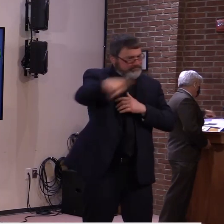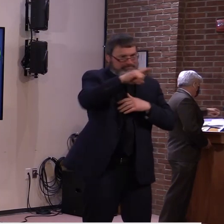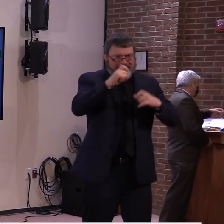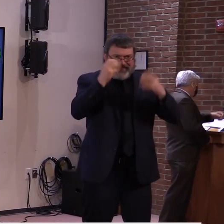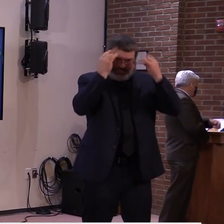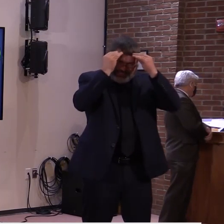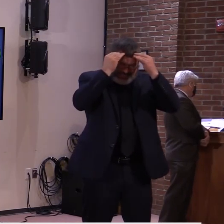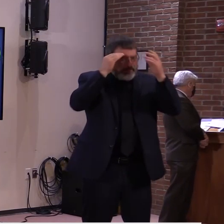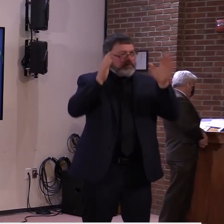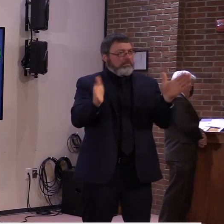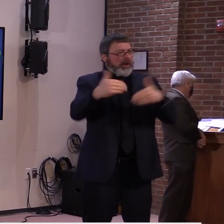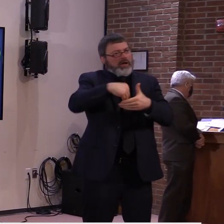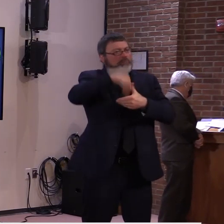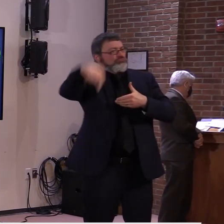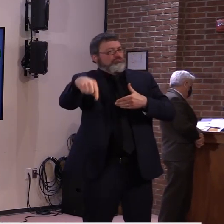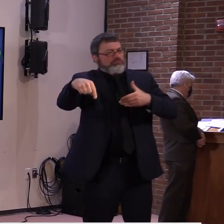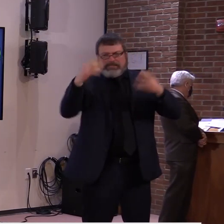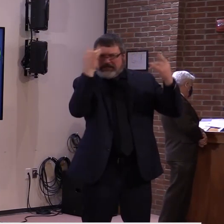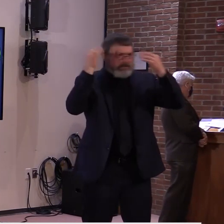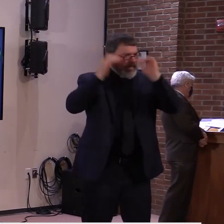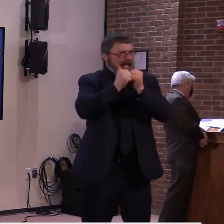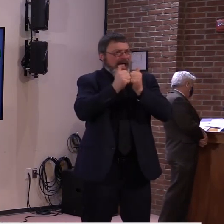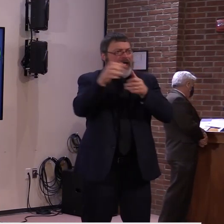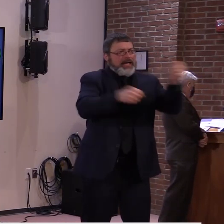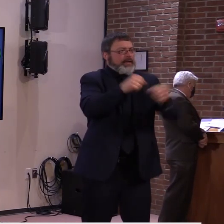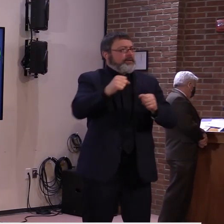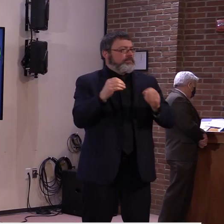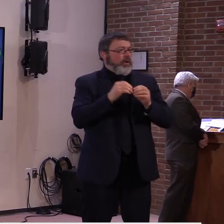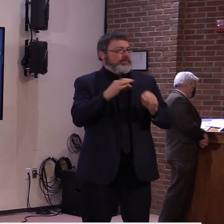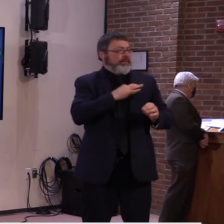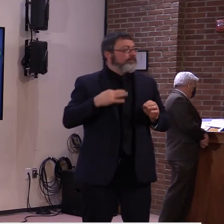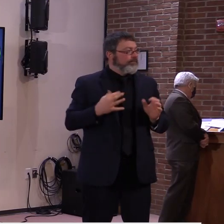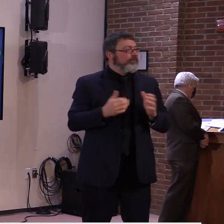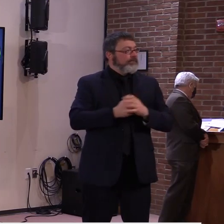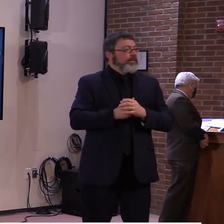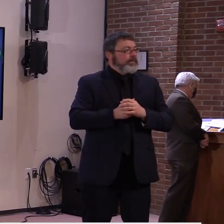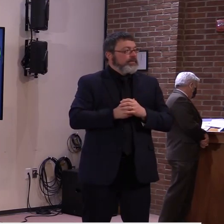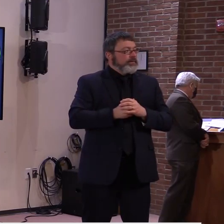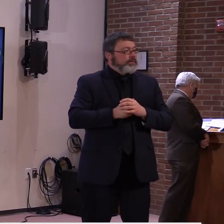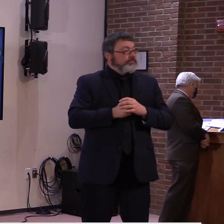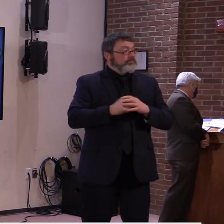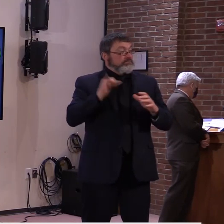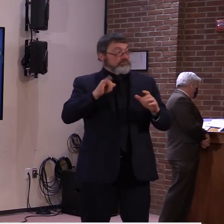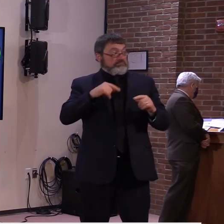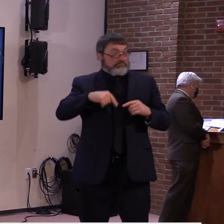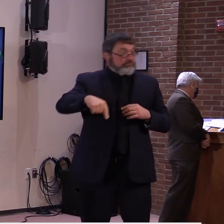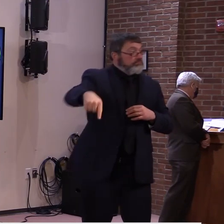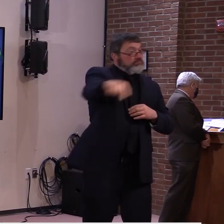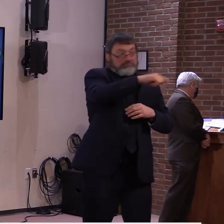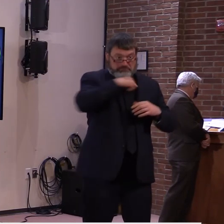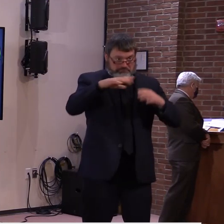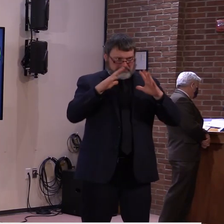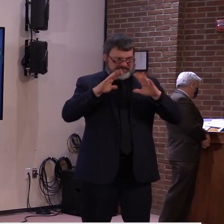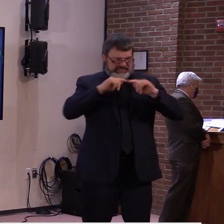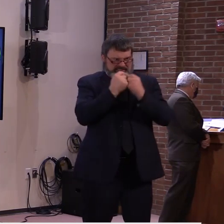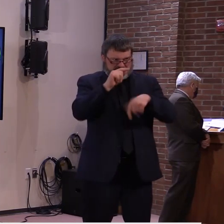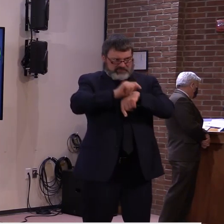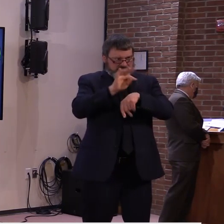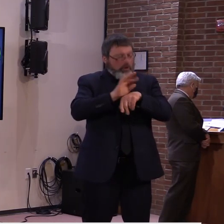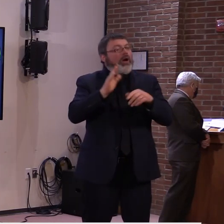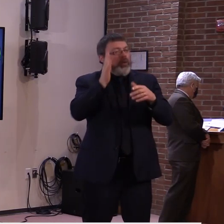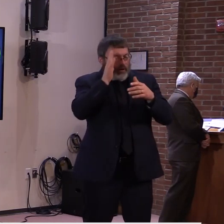those options and come forward with some recommendations. On a similar note, we've had many school board members sign up to be